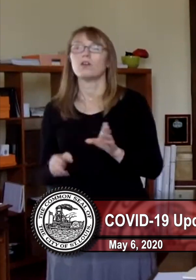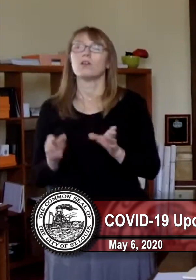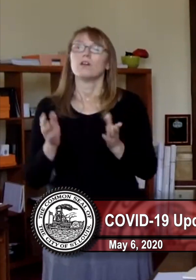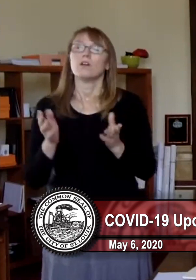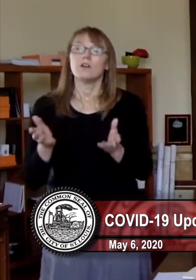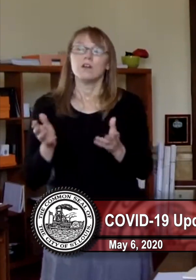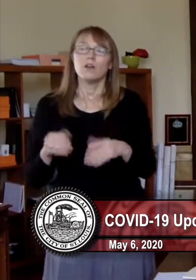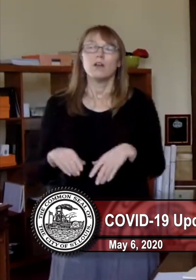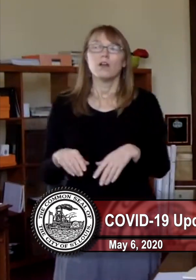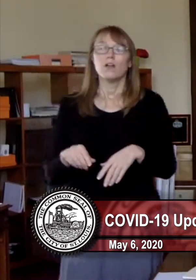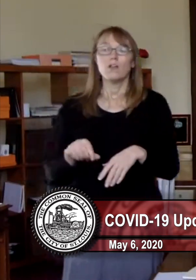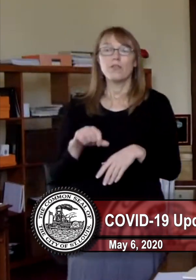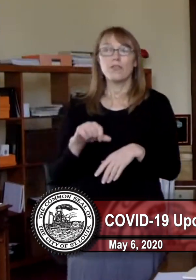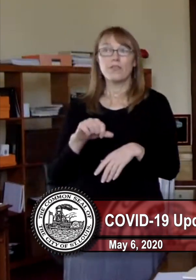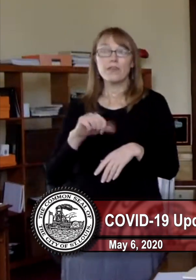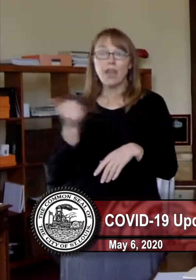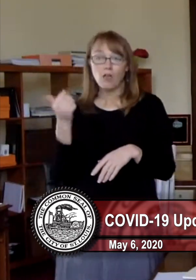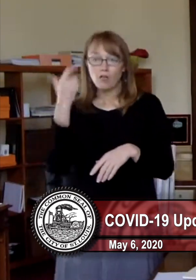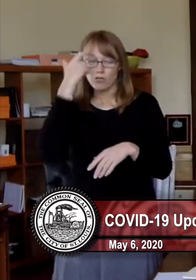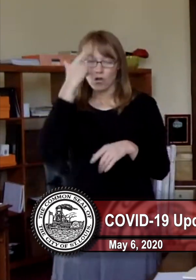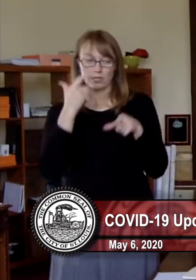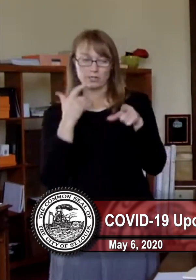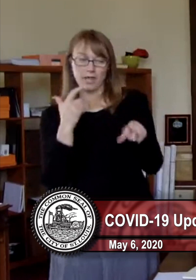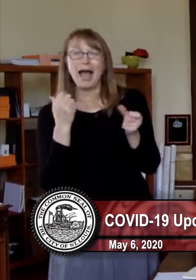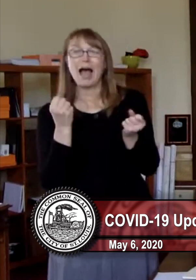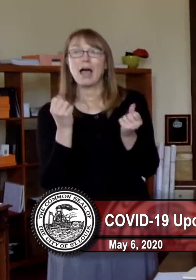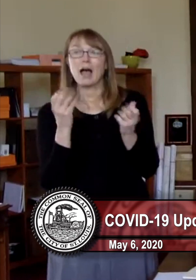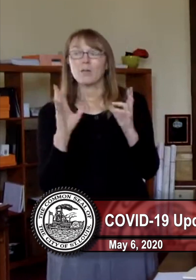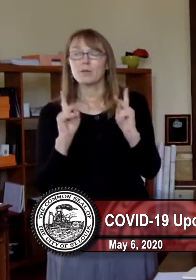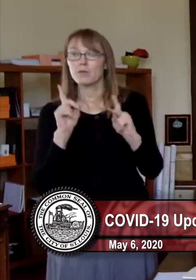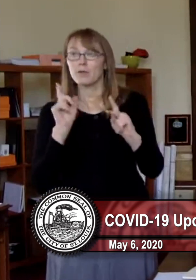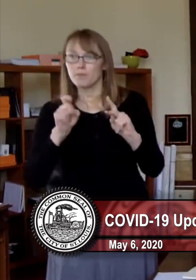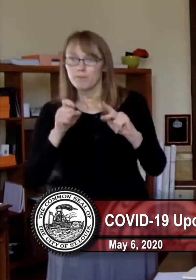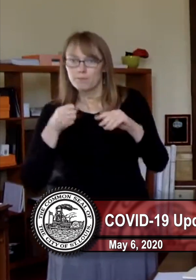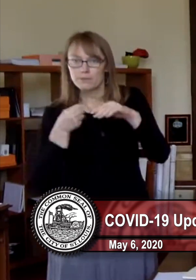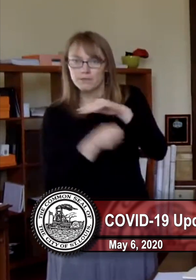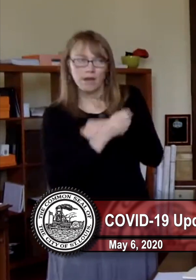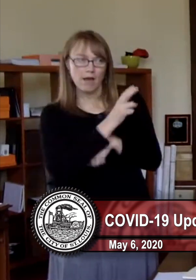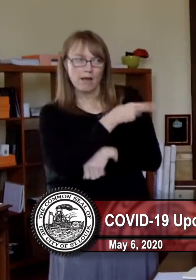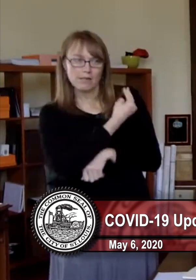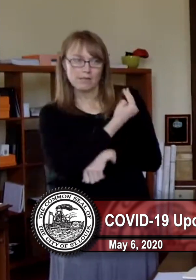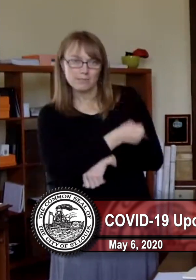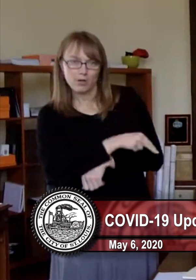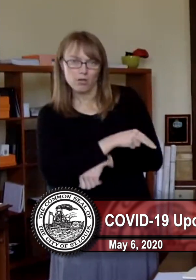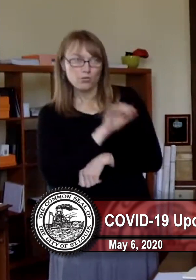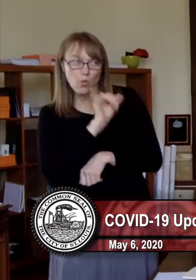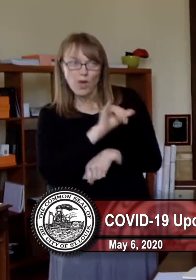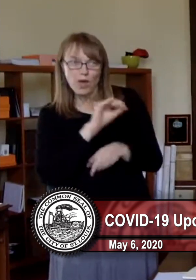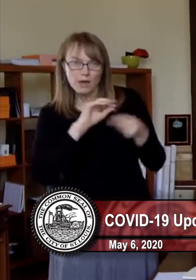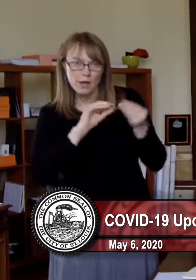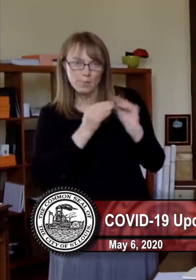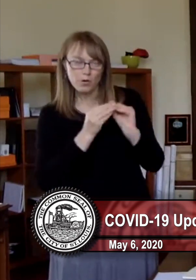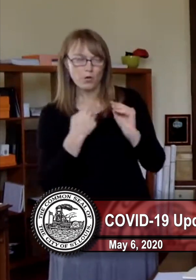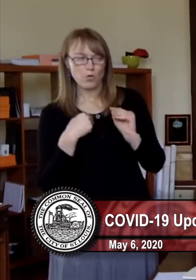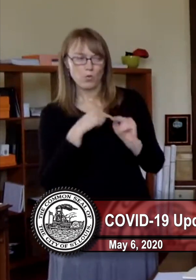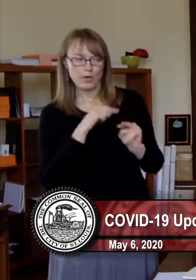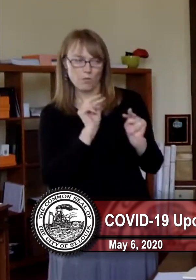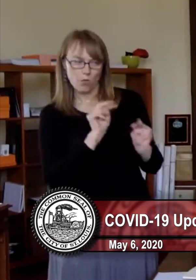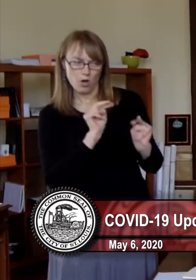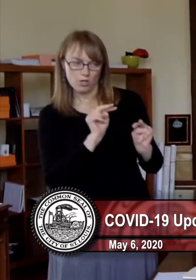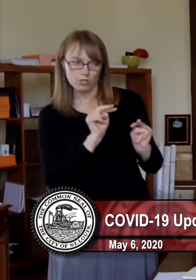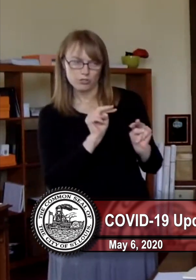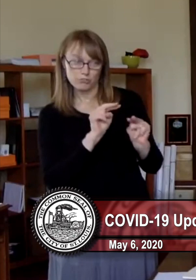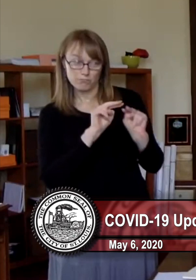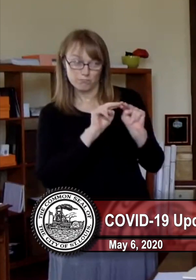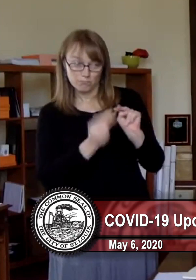pivoting to how many folks are having to go into the hospital, and how many are in ICU and how